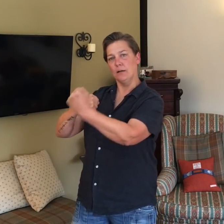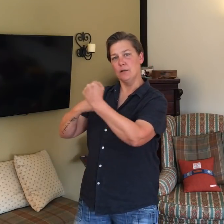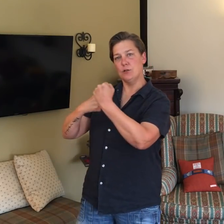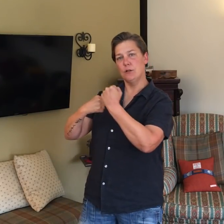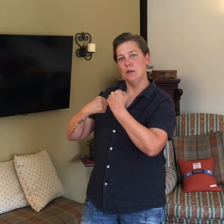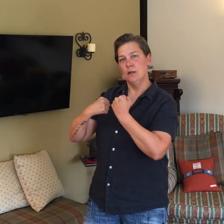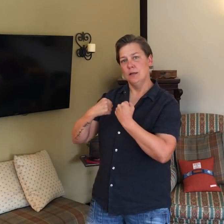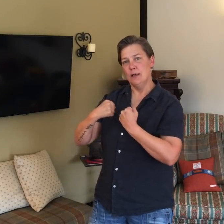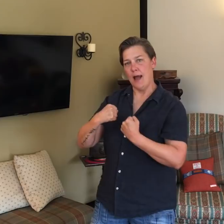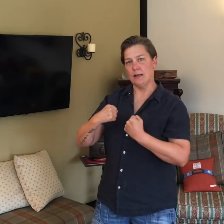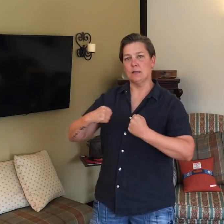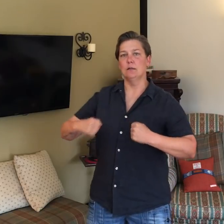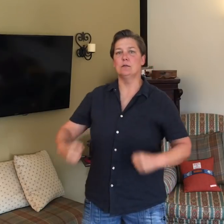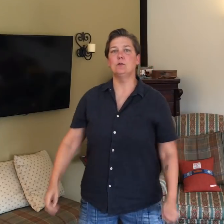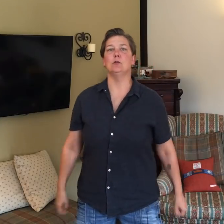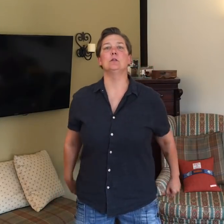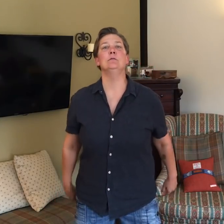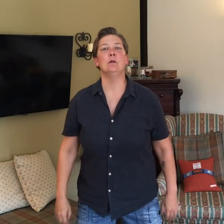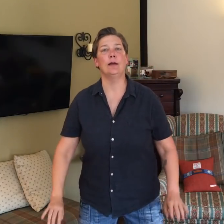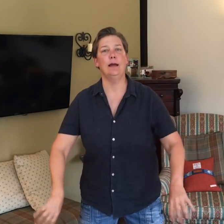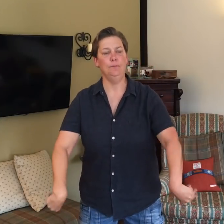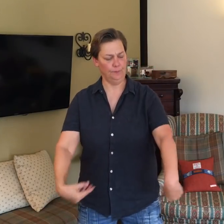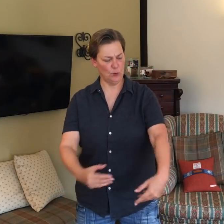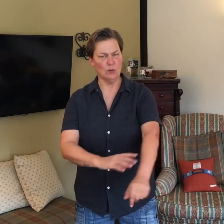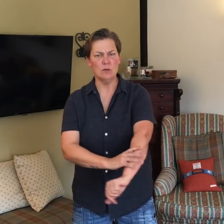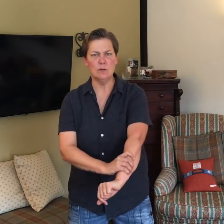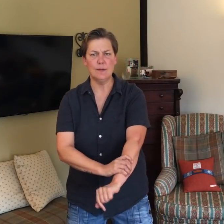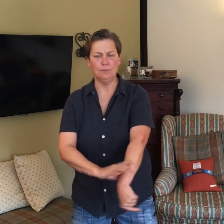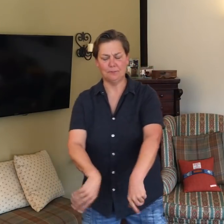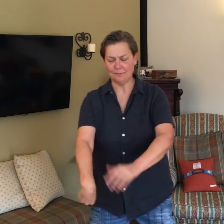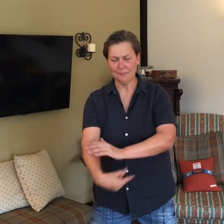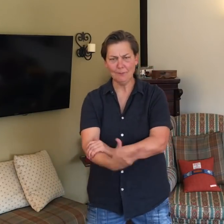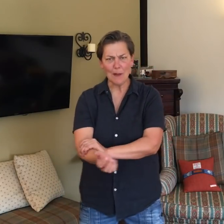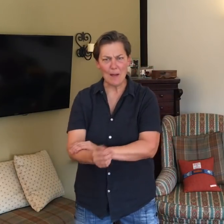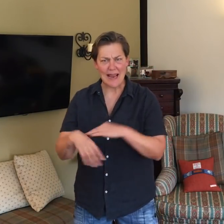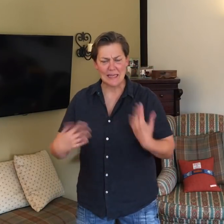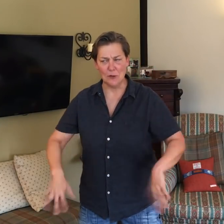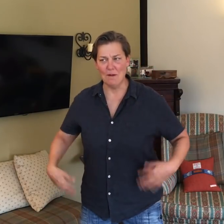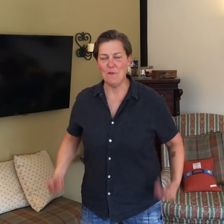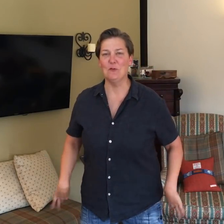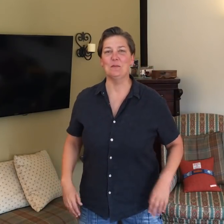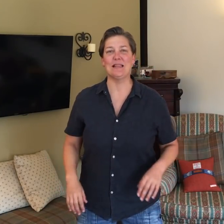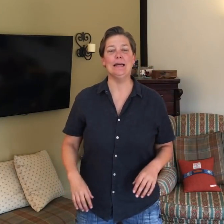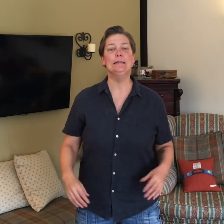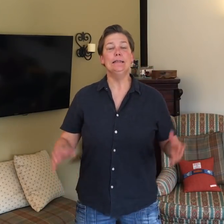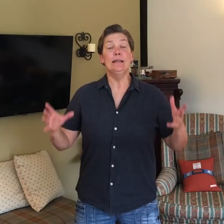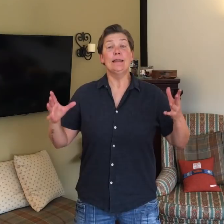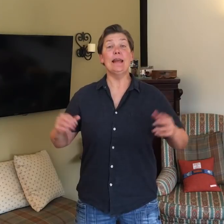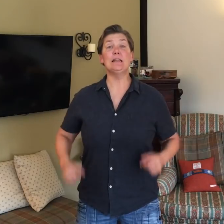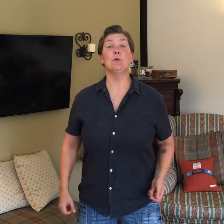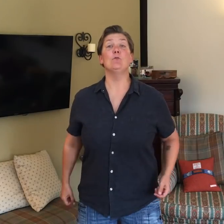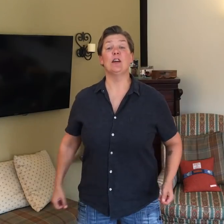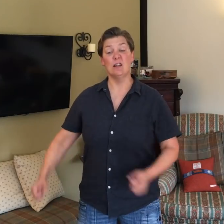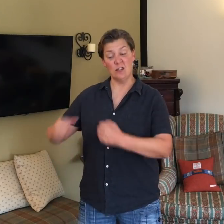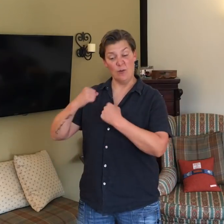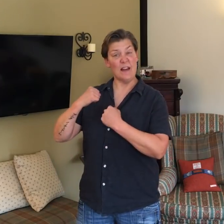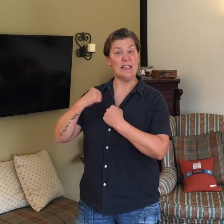punch. Excellent, good, okay. Oh, a bit achy on my forearms there. The next move we're going to do, we've ended